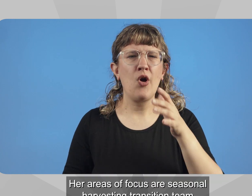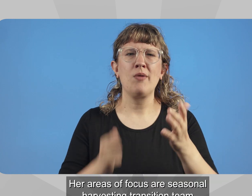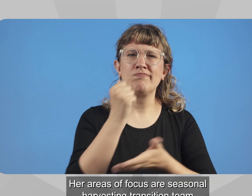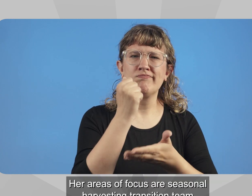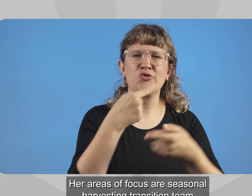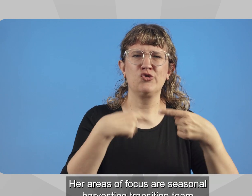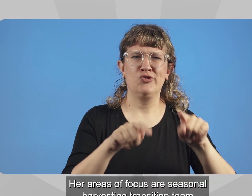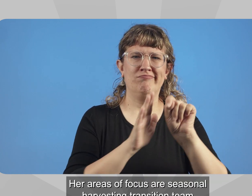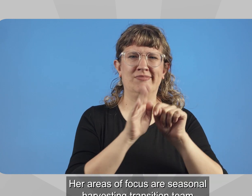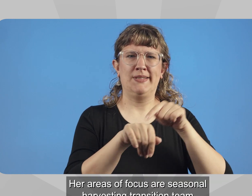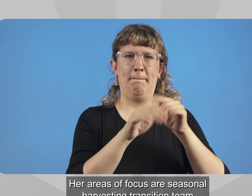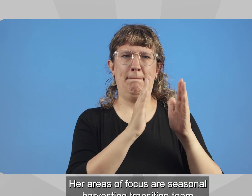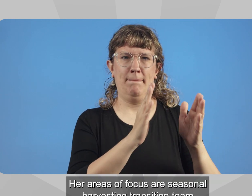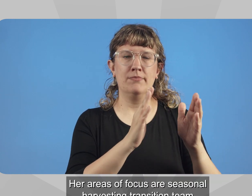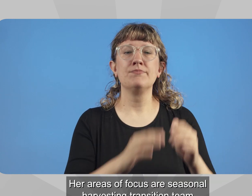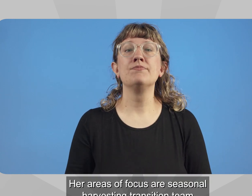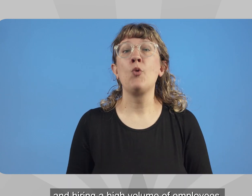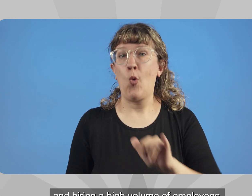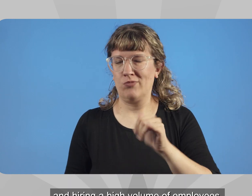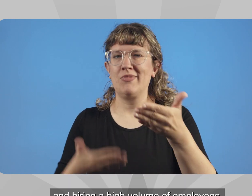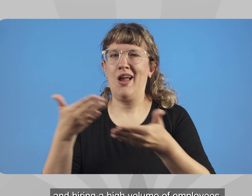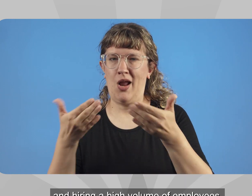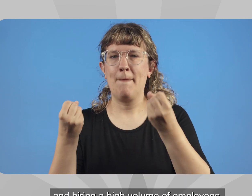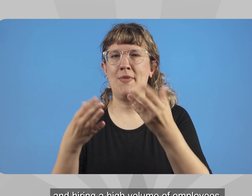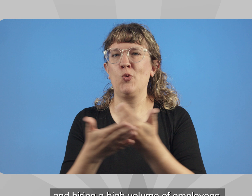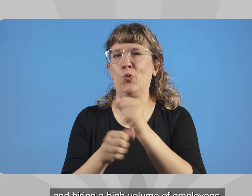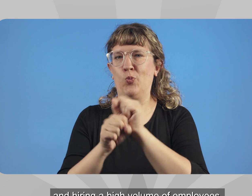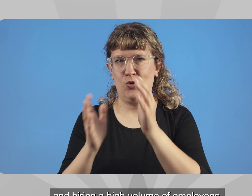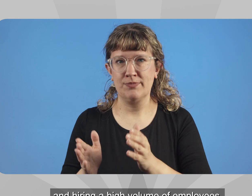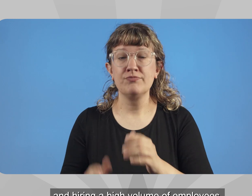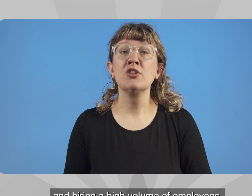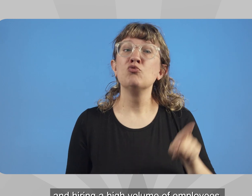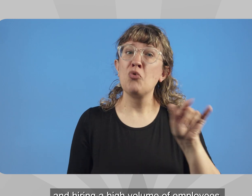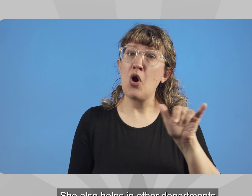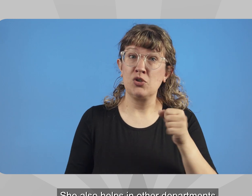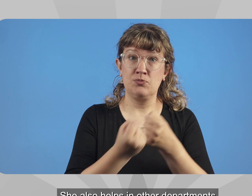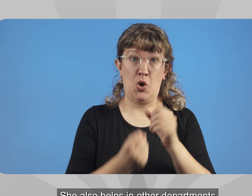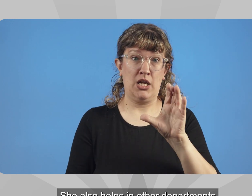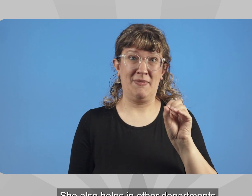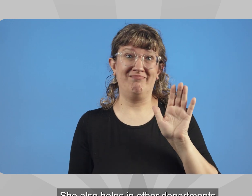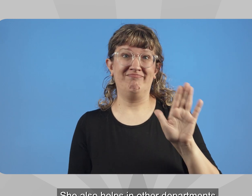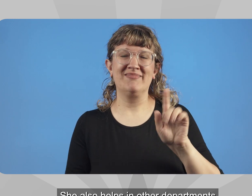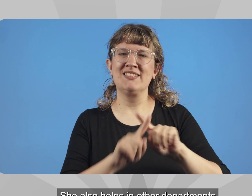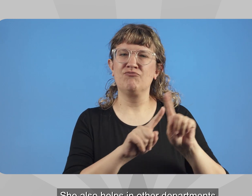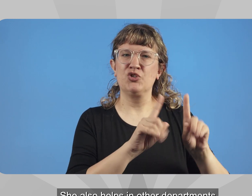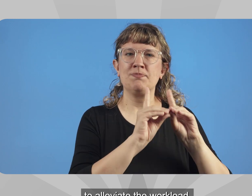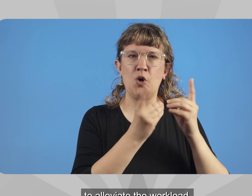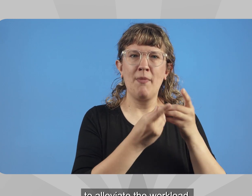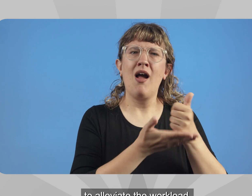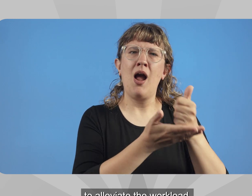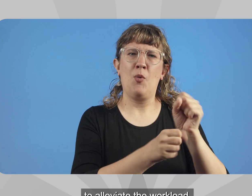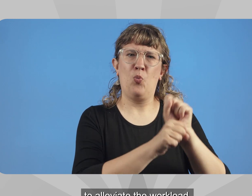focus are seasonal harvesting transition team and hiring a high volume of employees. She also helps in other departments